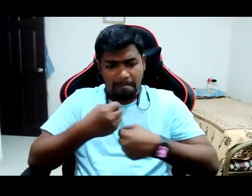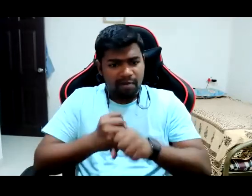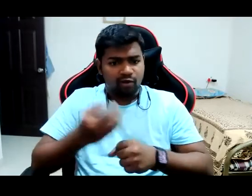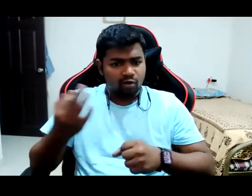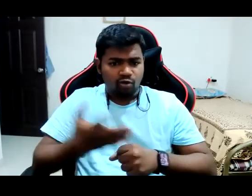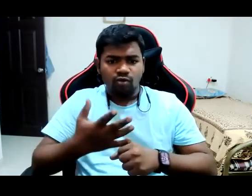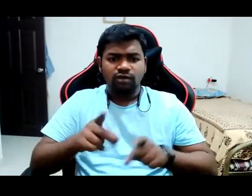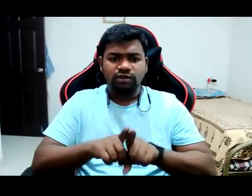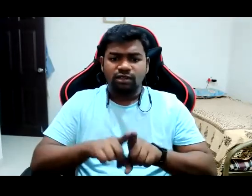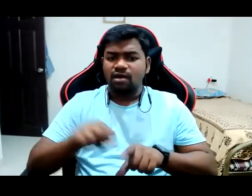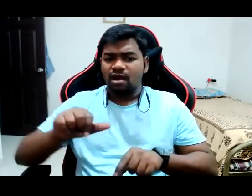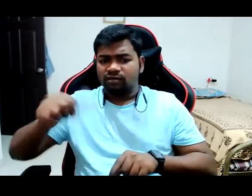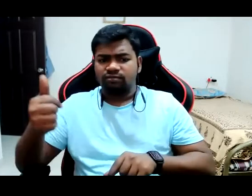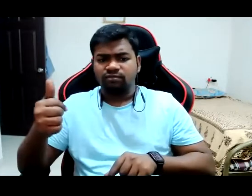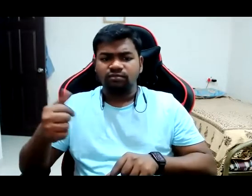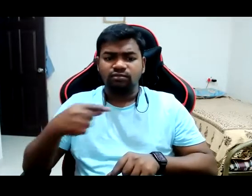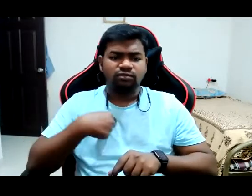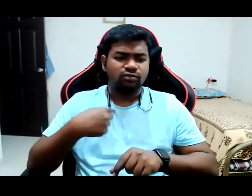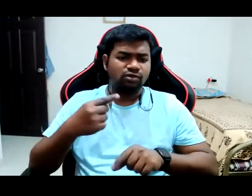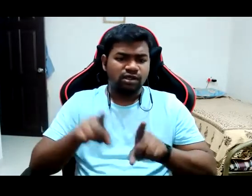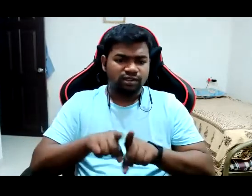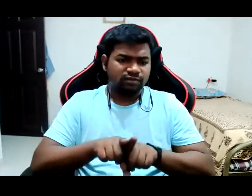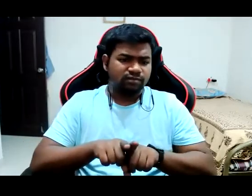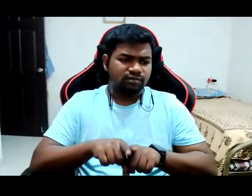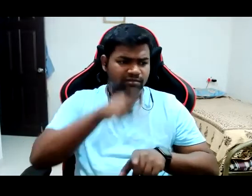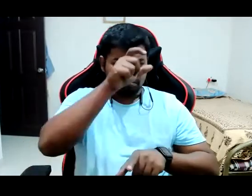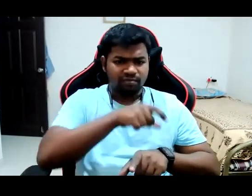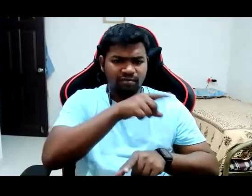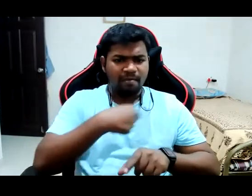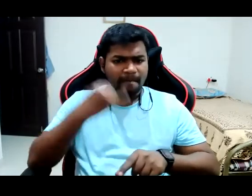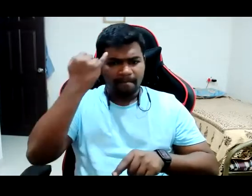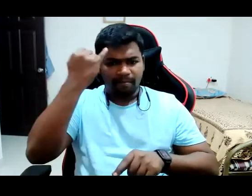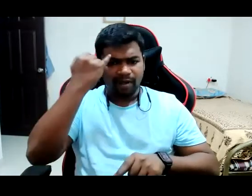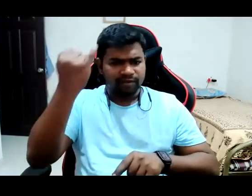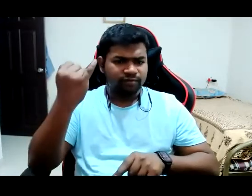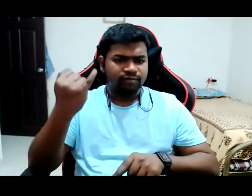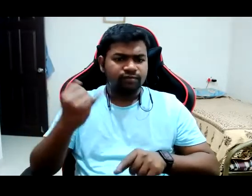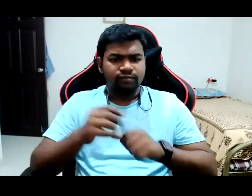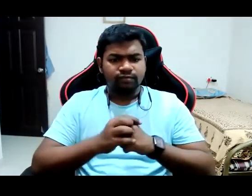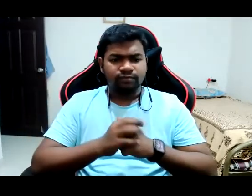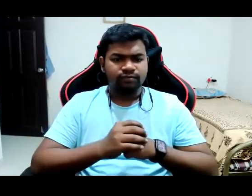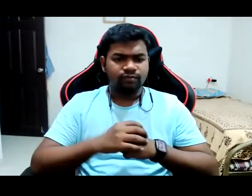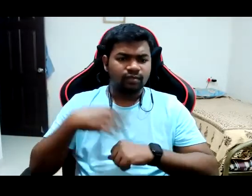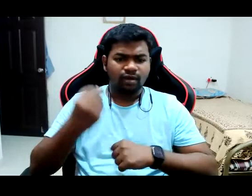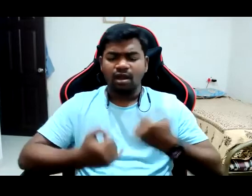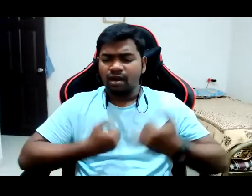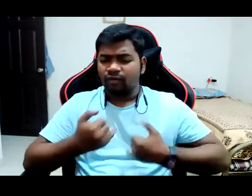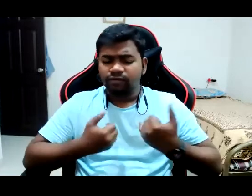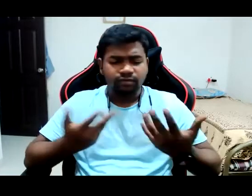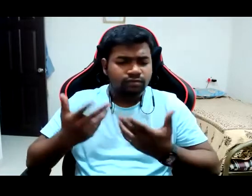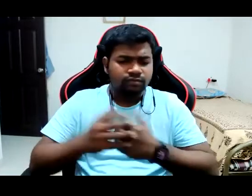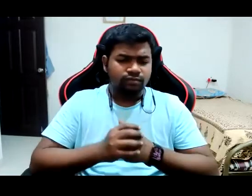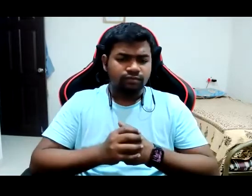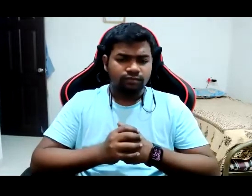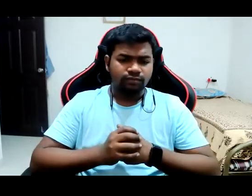does not necessarily disqualify you or make your project any less compelling. I think what is interesting for us or to us